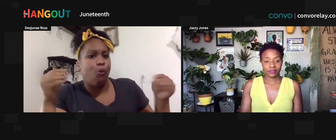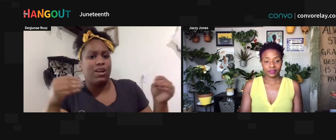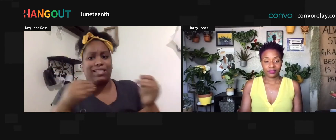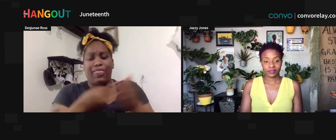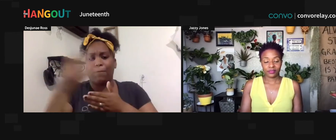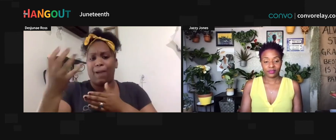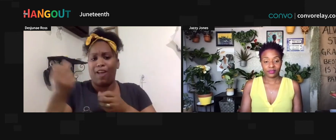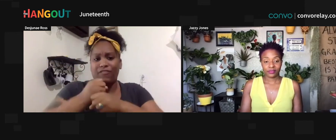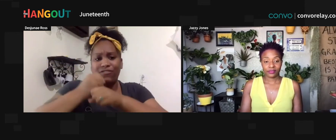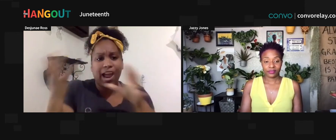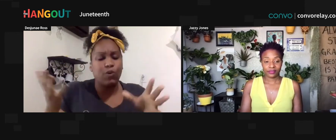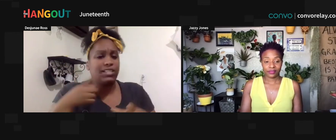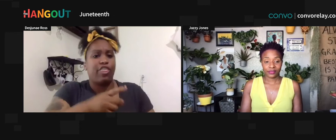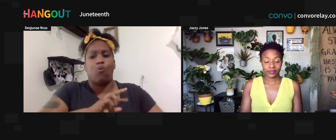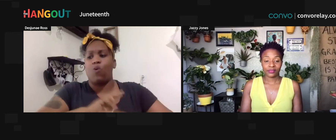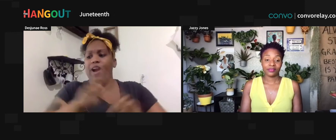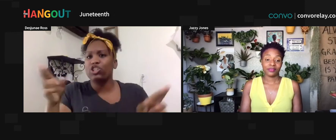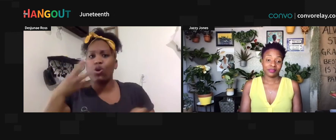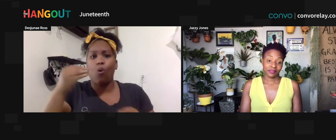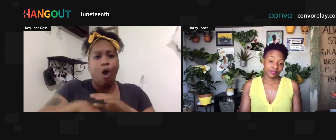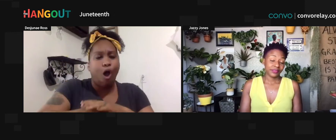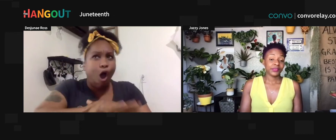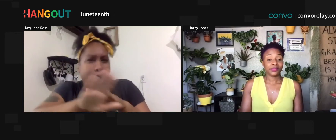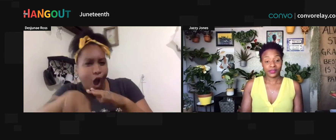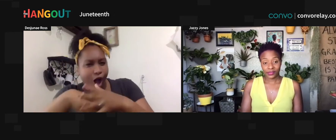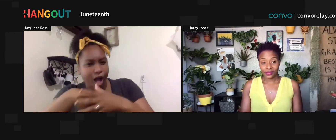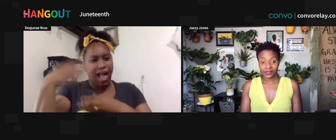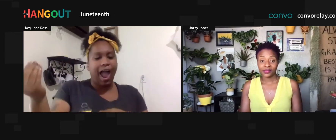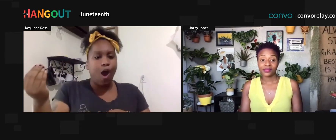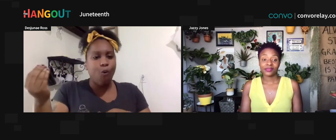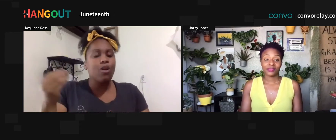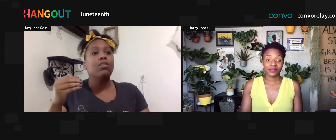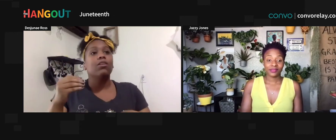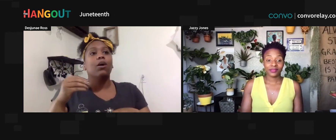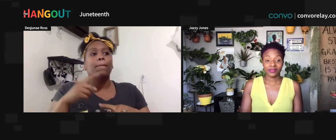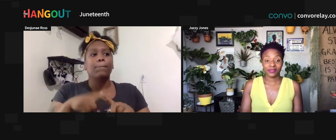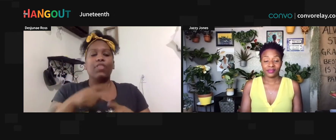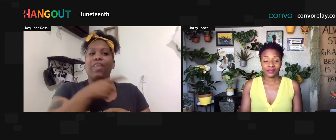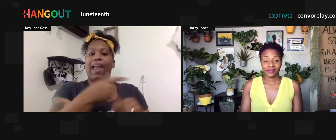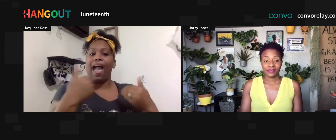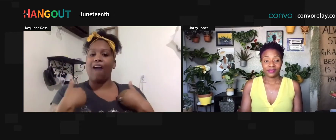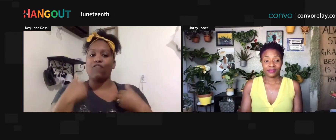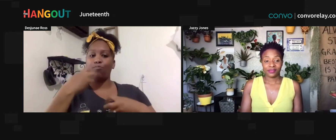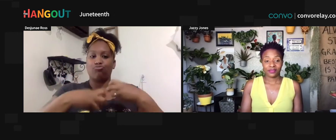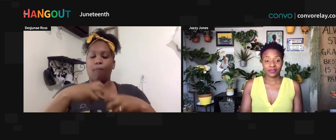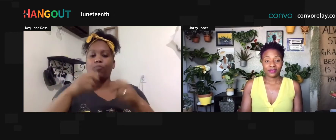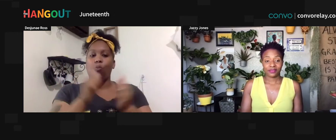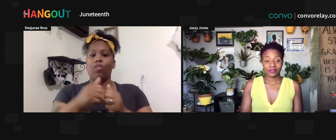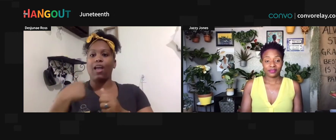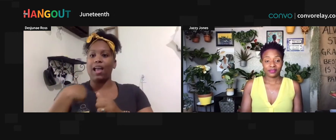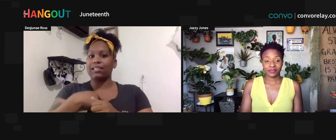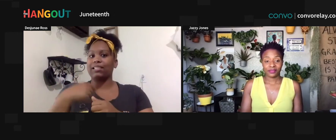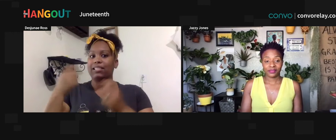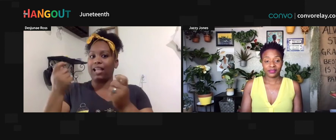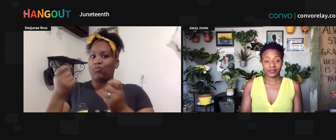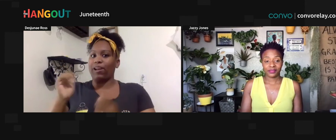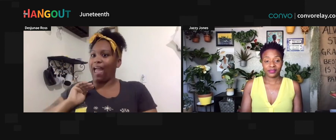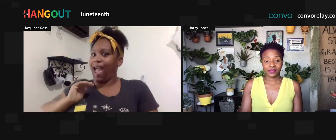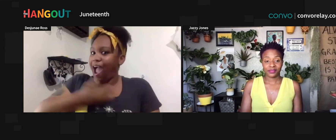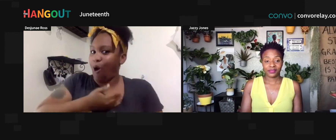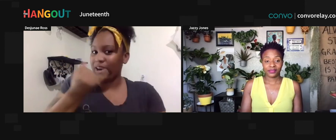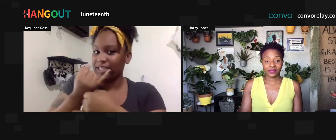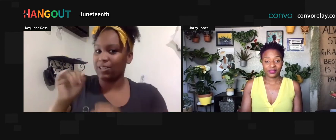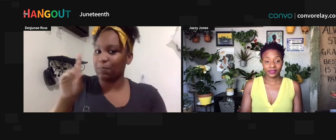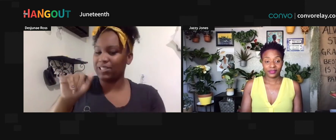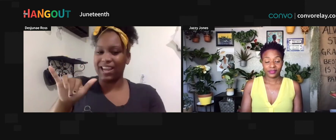4th of July. But, the people are buying fireworks. They're ready to, all go all out for the 4th of July. But I have